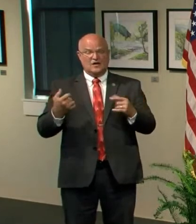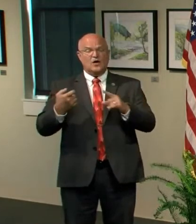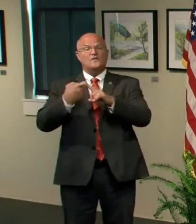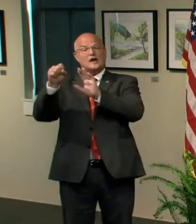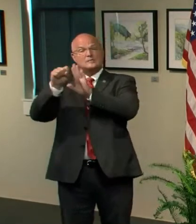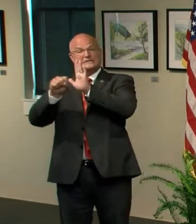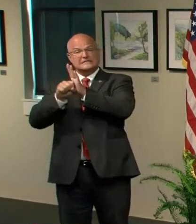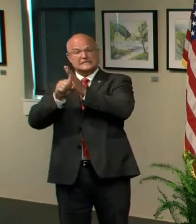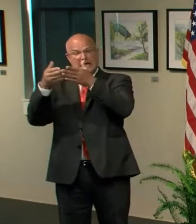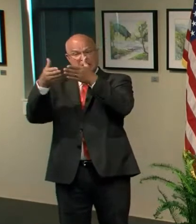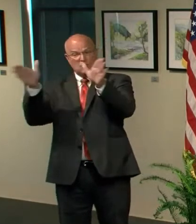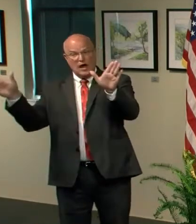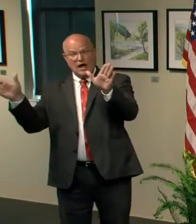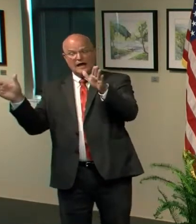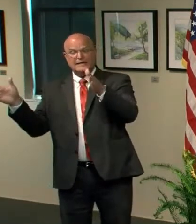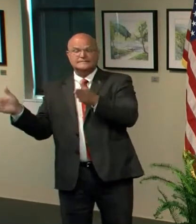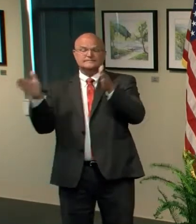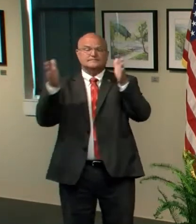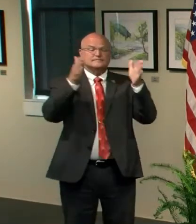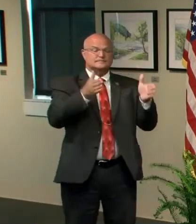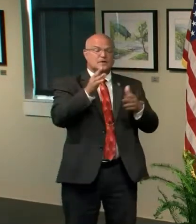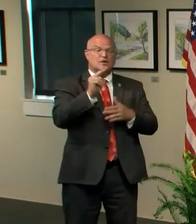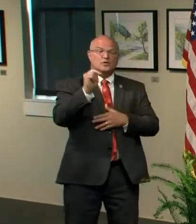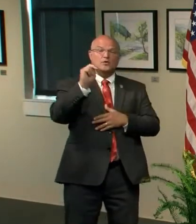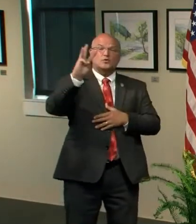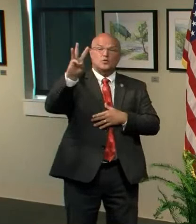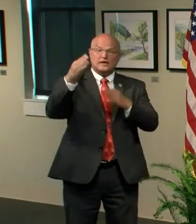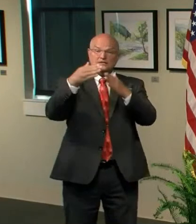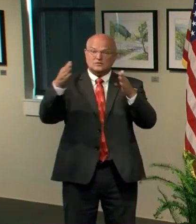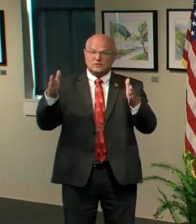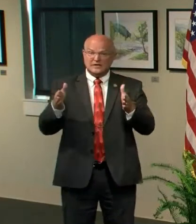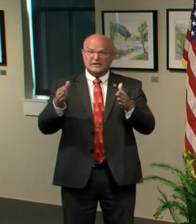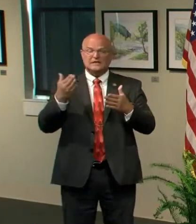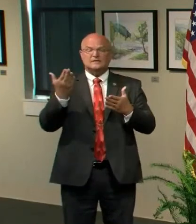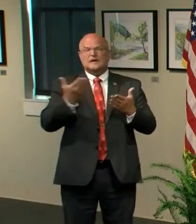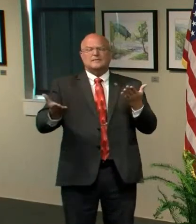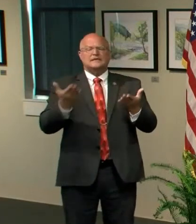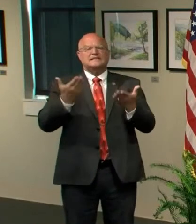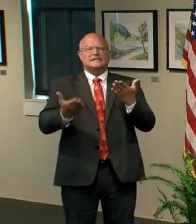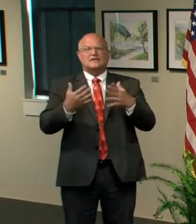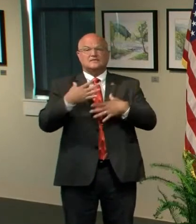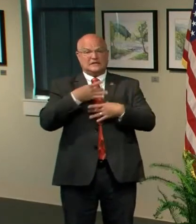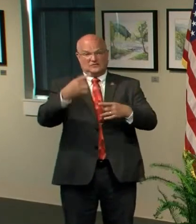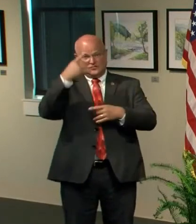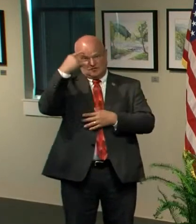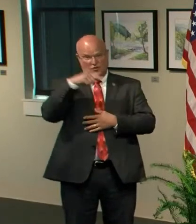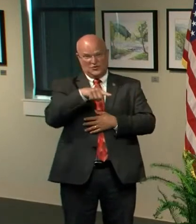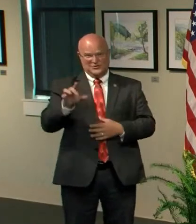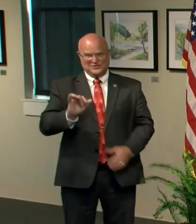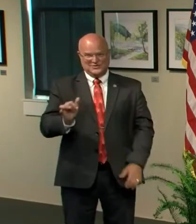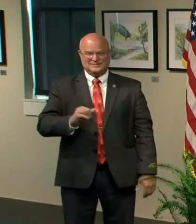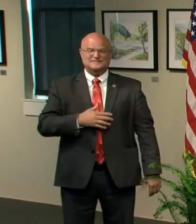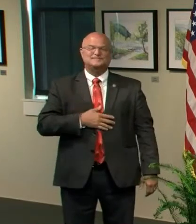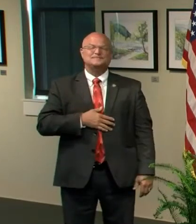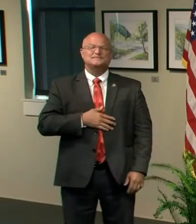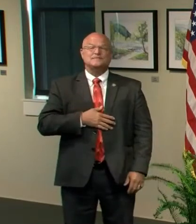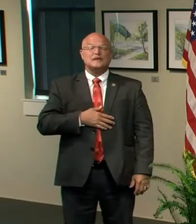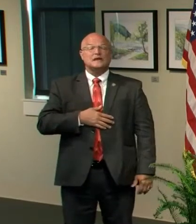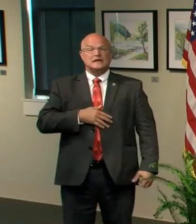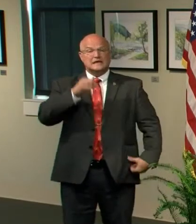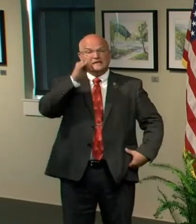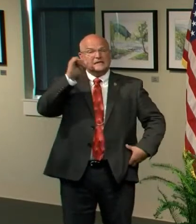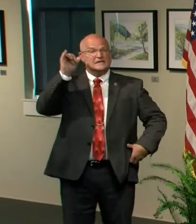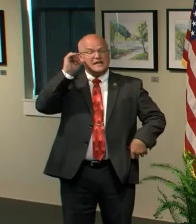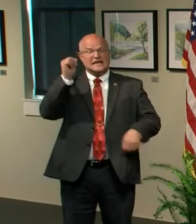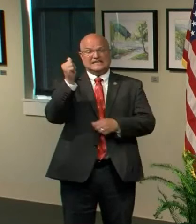from a statewide perspective, then we'll look at the Northwest region. Hopefully there'll be some things that are of interest to you. Yesterday,